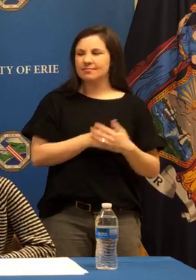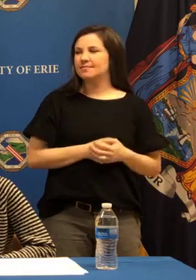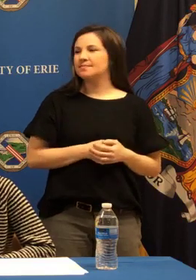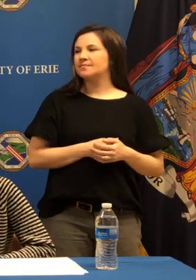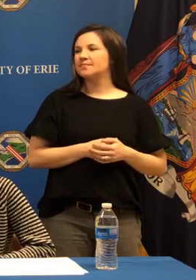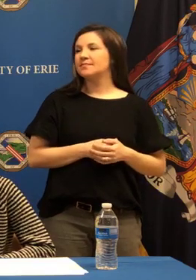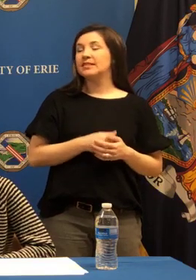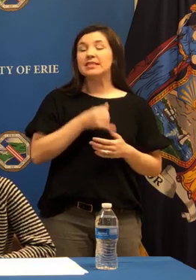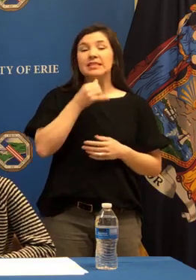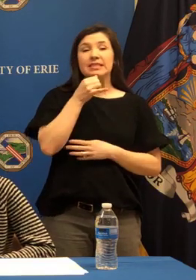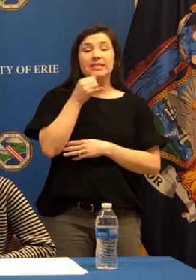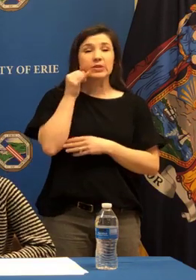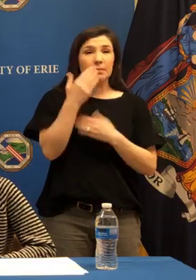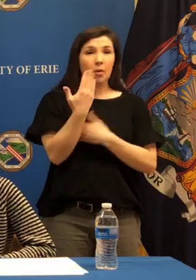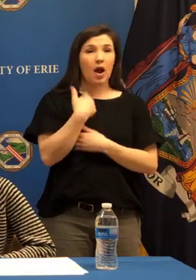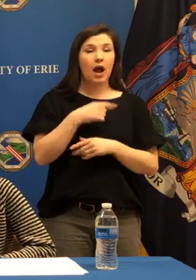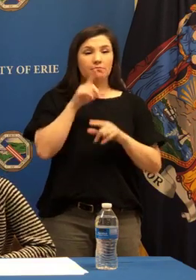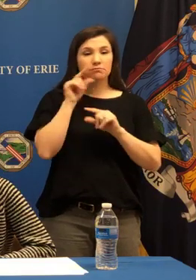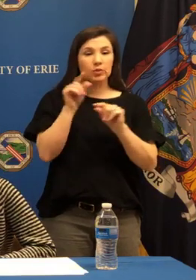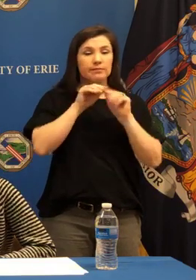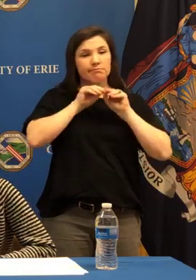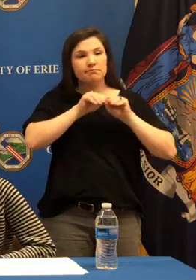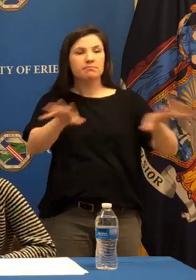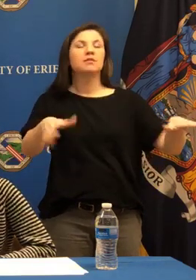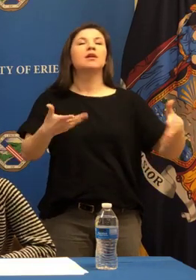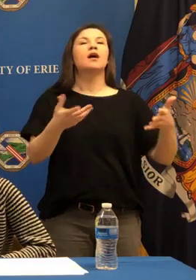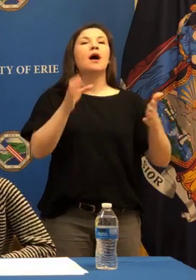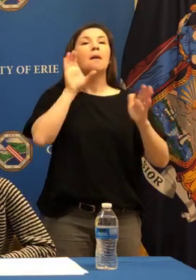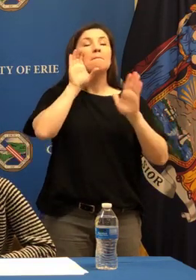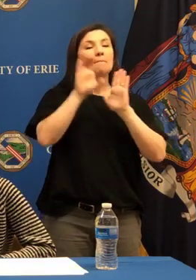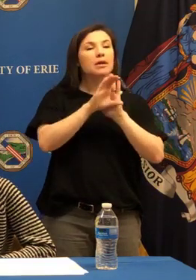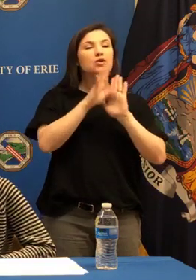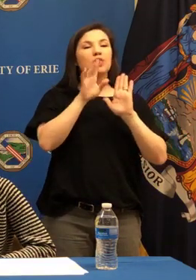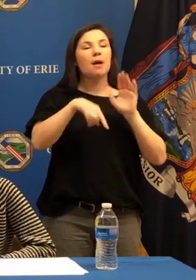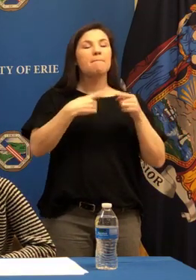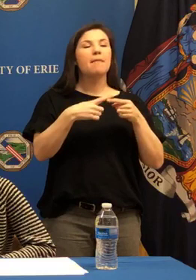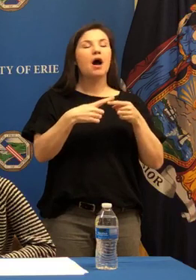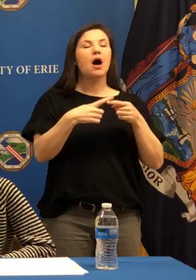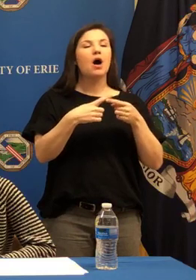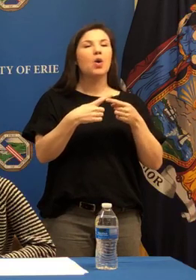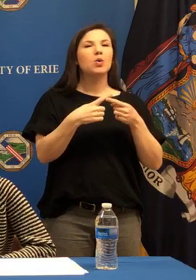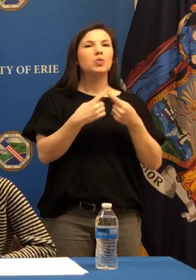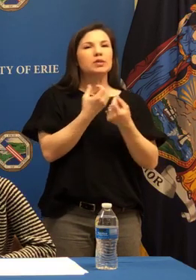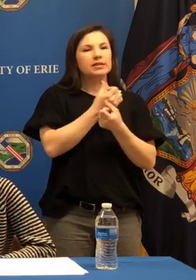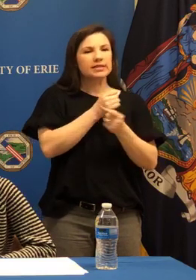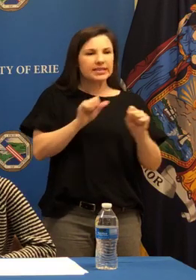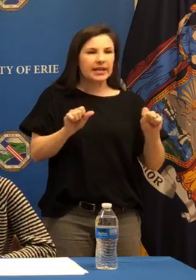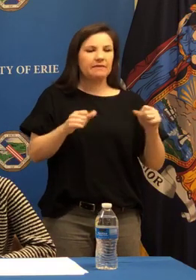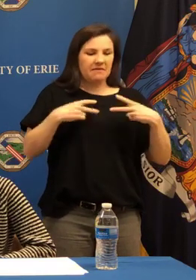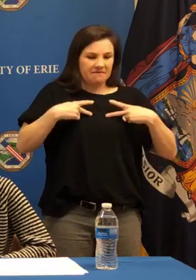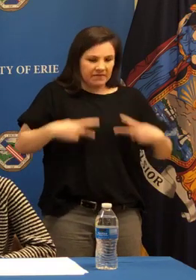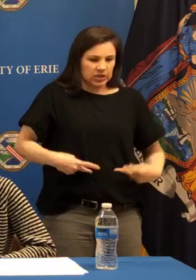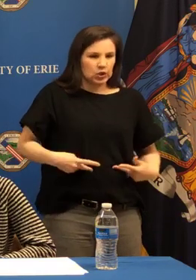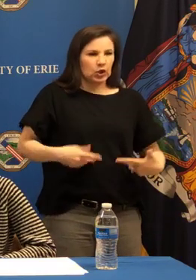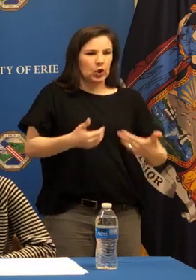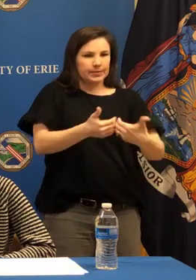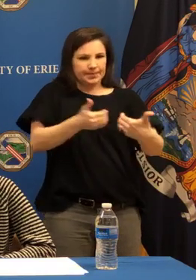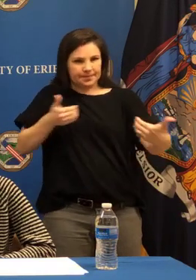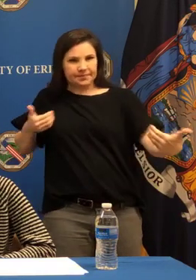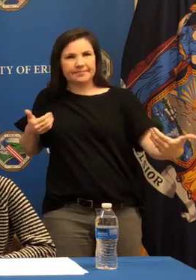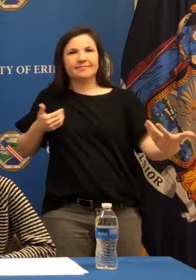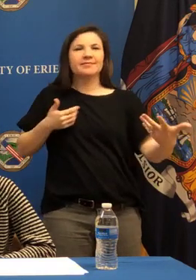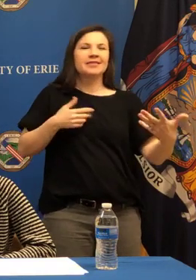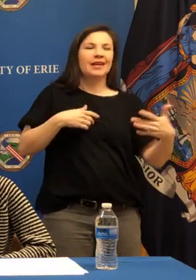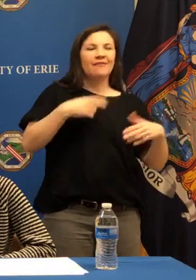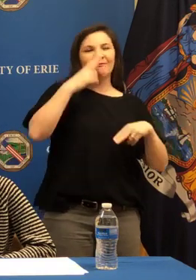I tweeted out a picture which was talking about safe and social distancing, physical distancing. We had a little fun